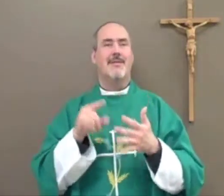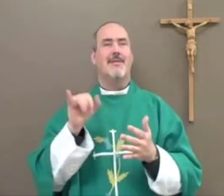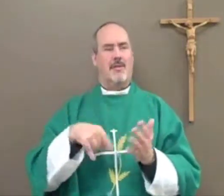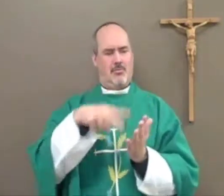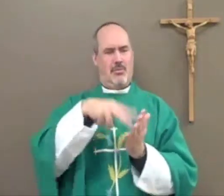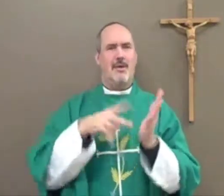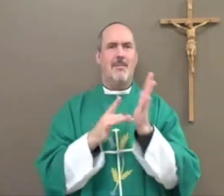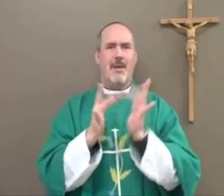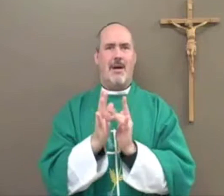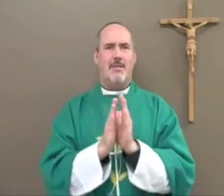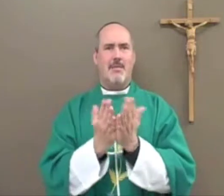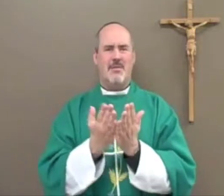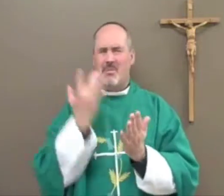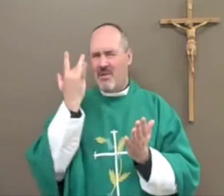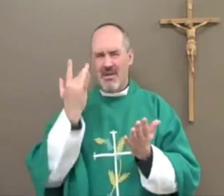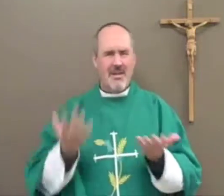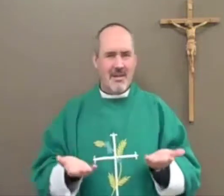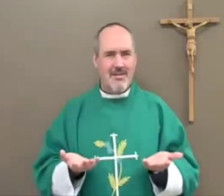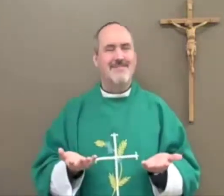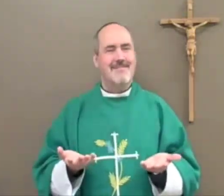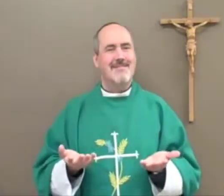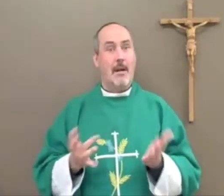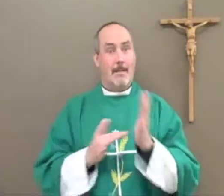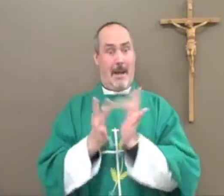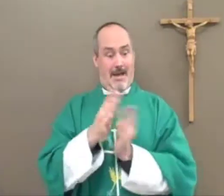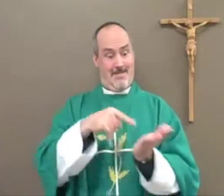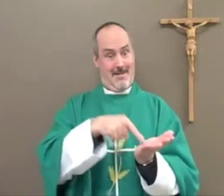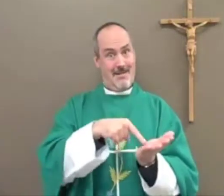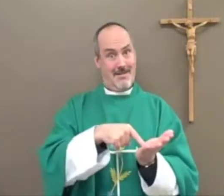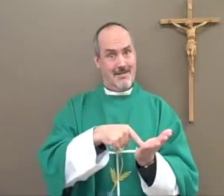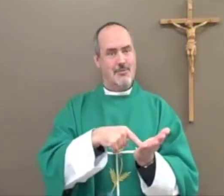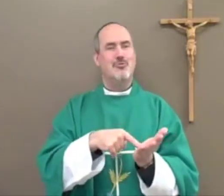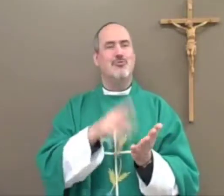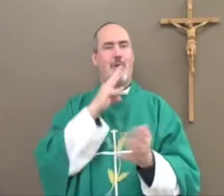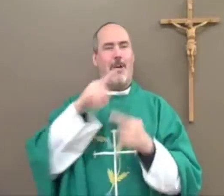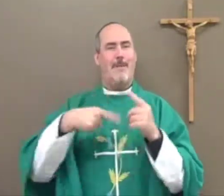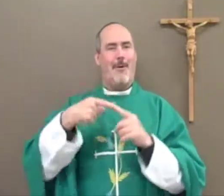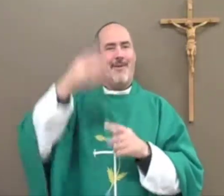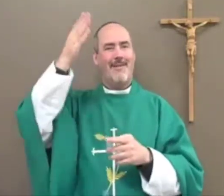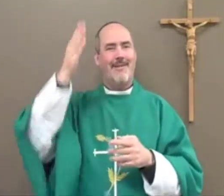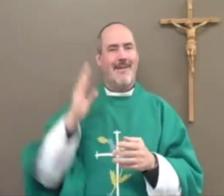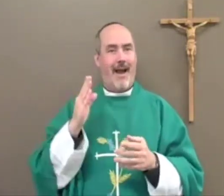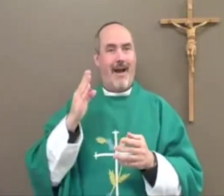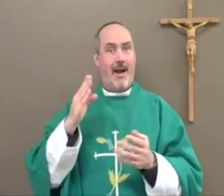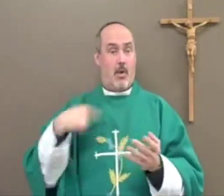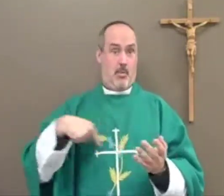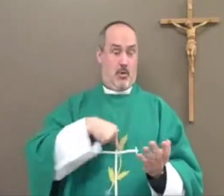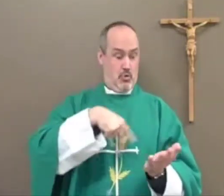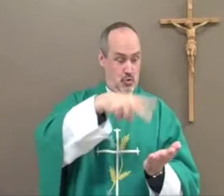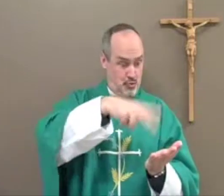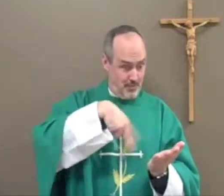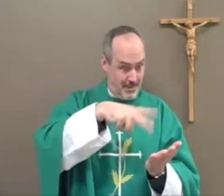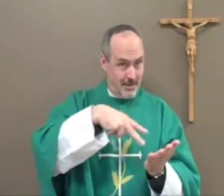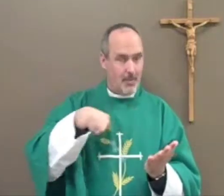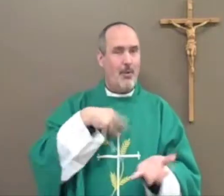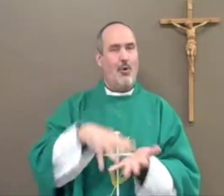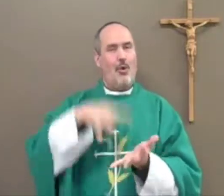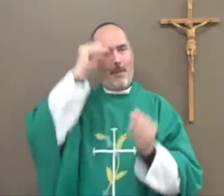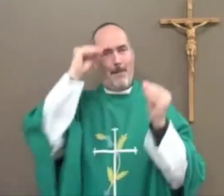we drift away. Third, reading the Bible. Why is that important? Because the Bible, when we read it, we